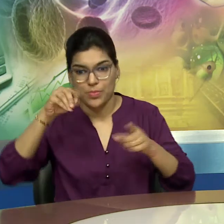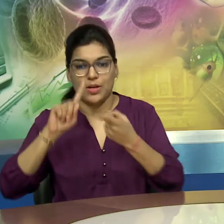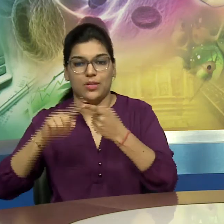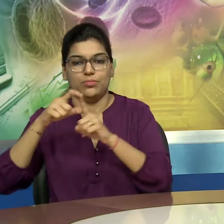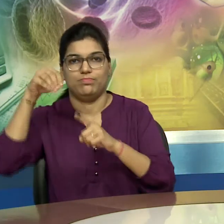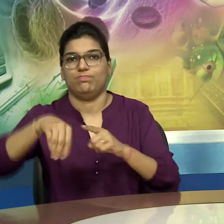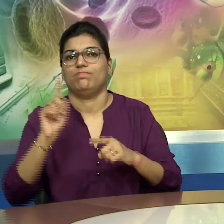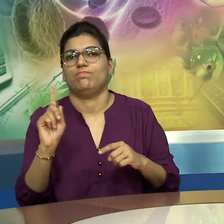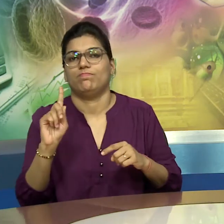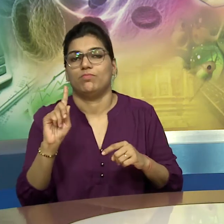So,